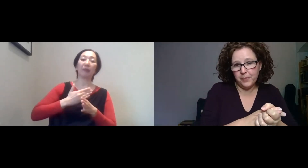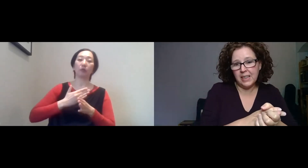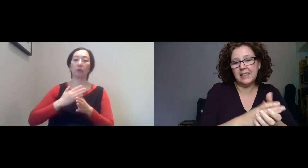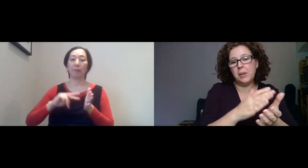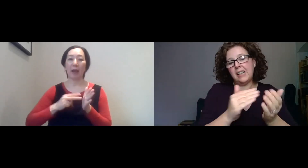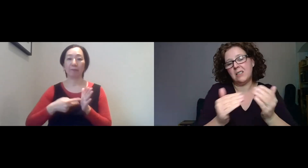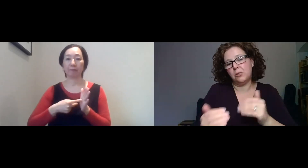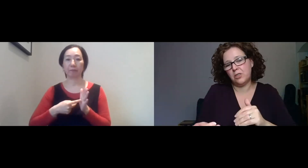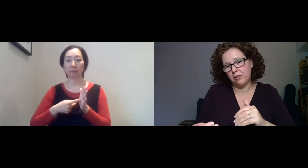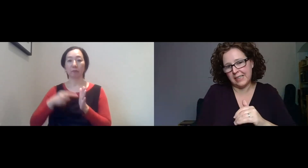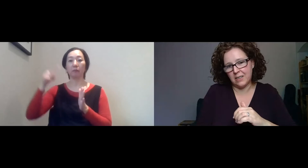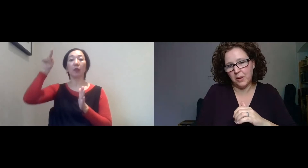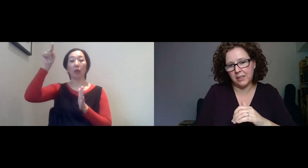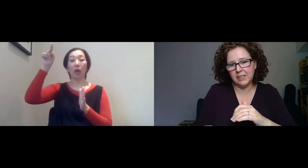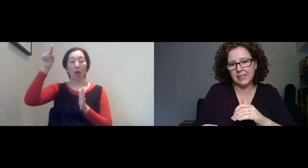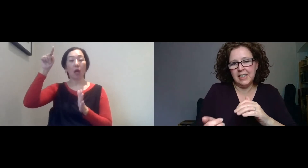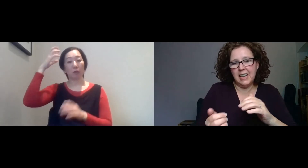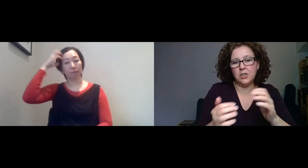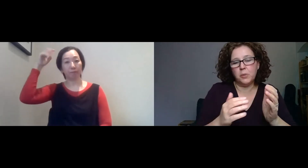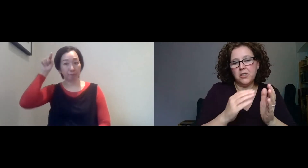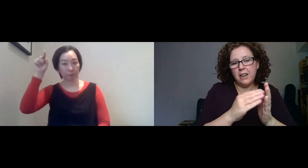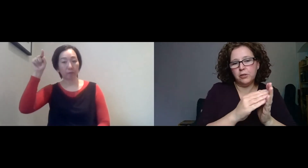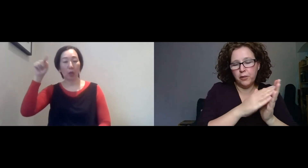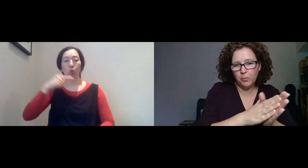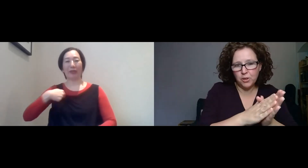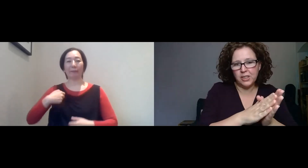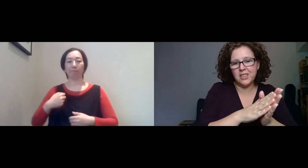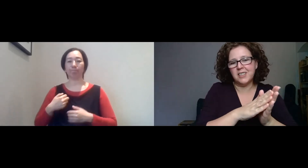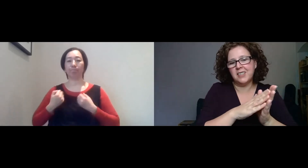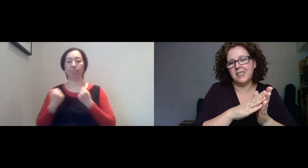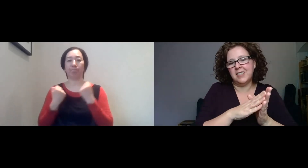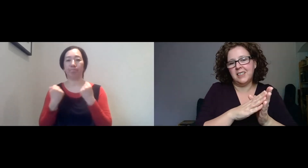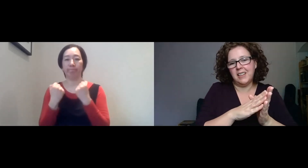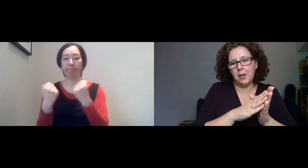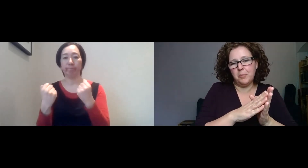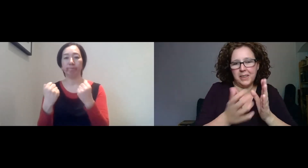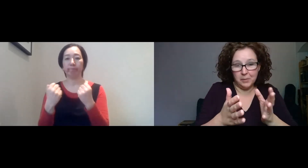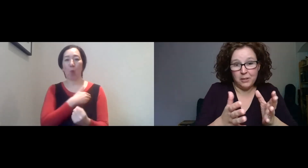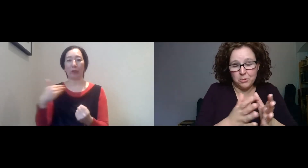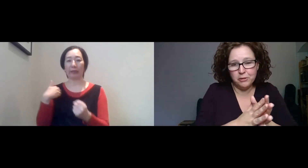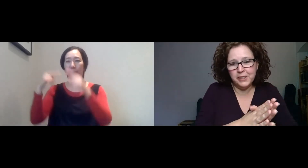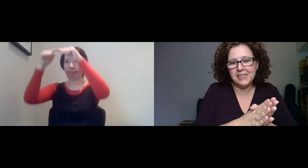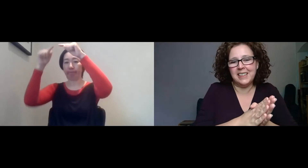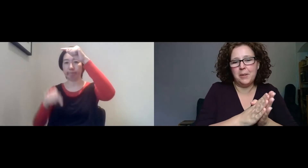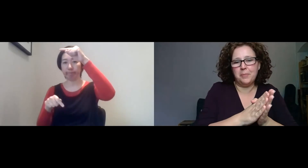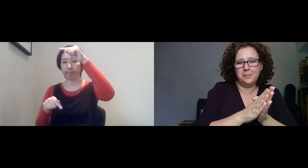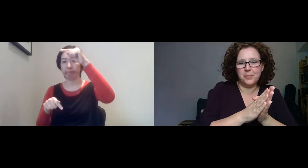perform. And then we had to go to Sofx as well. And so we travelled from Tunis, and I